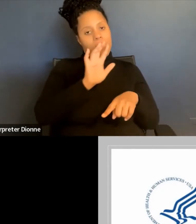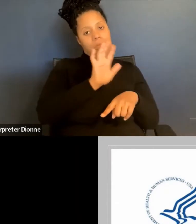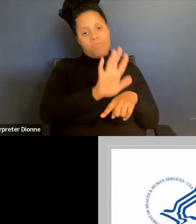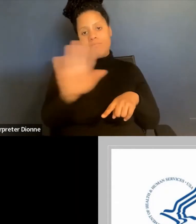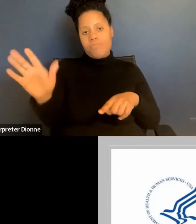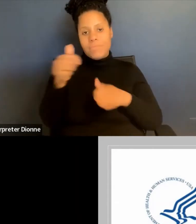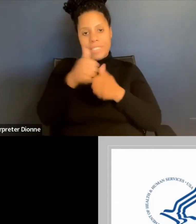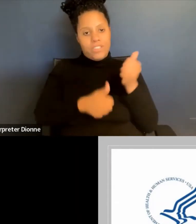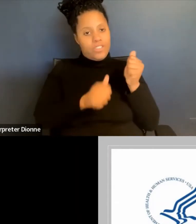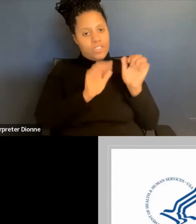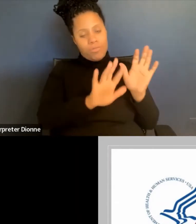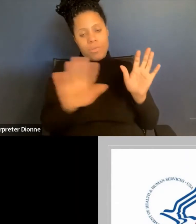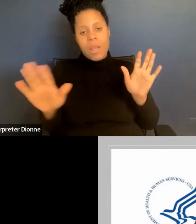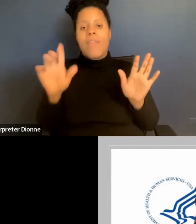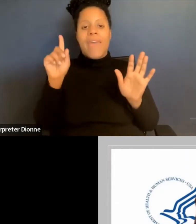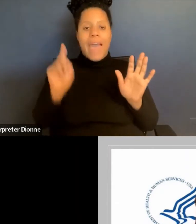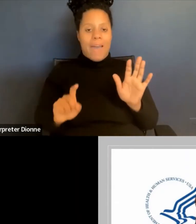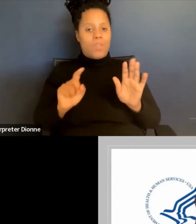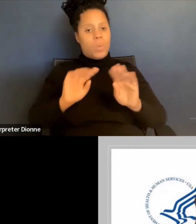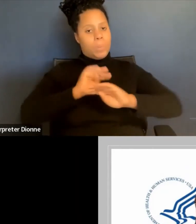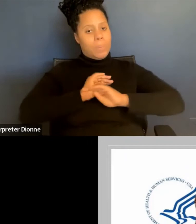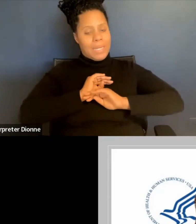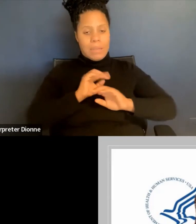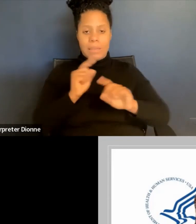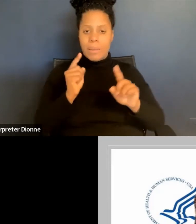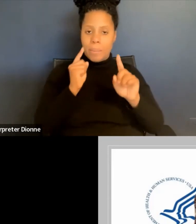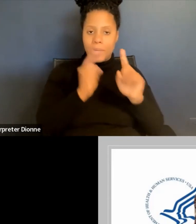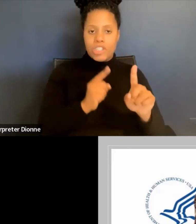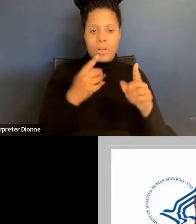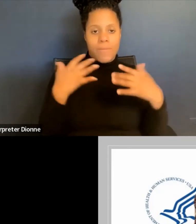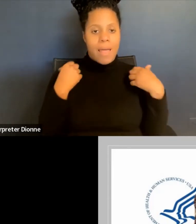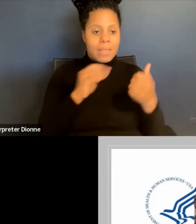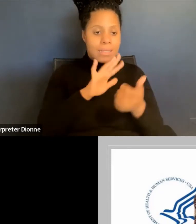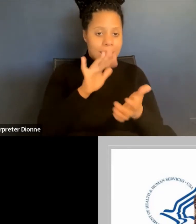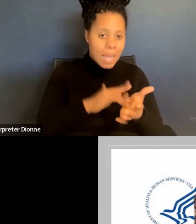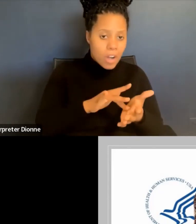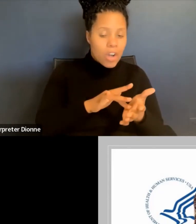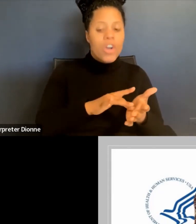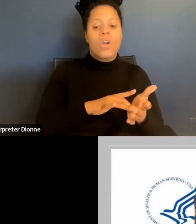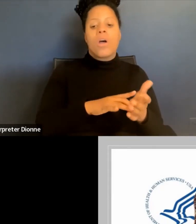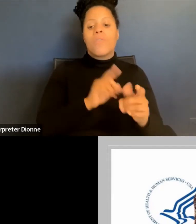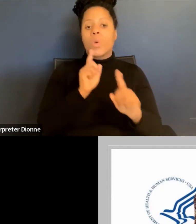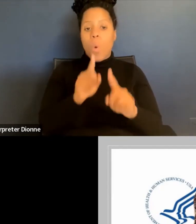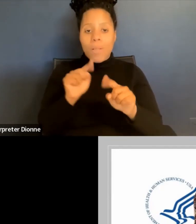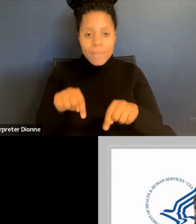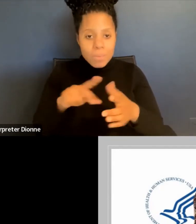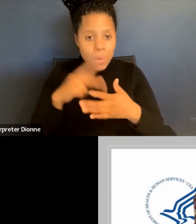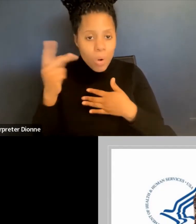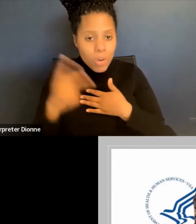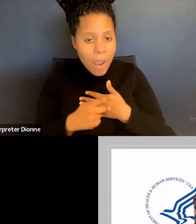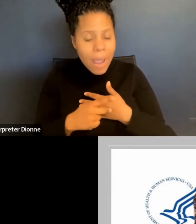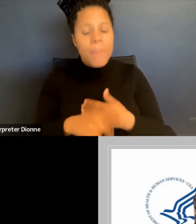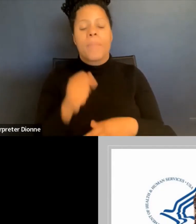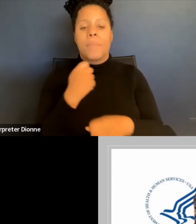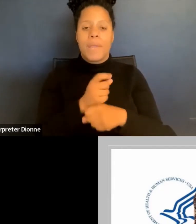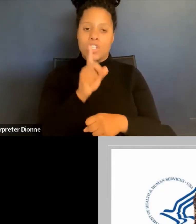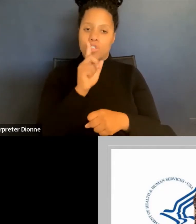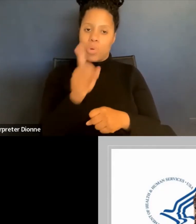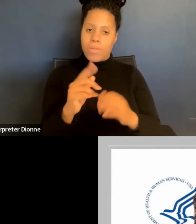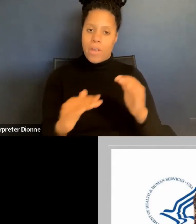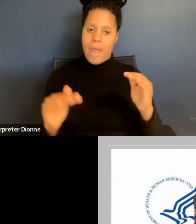need to meet the mission of health center work generally and the goals of this program, and in ensuring that they are